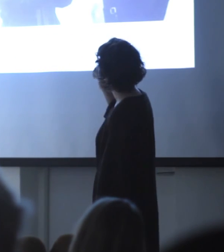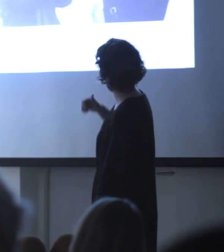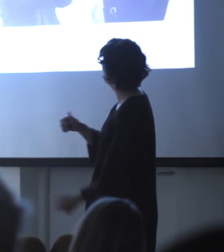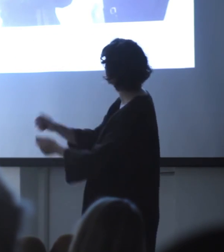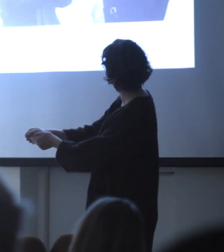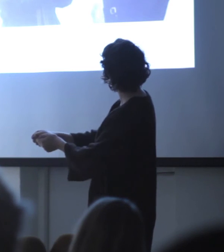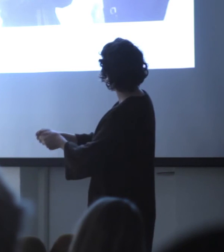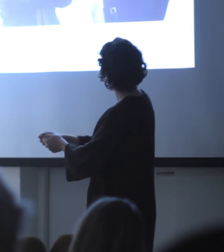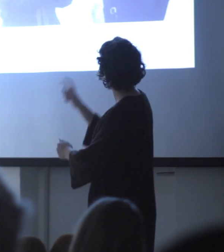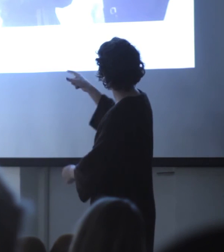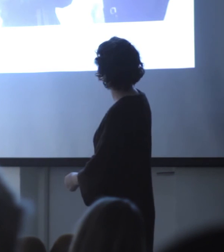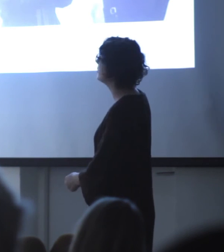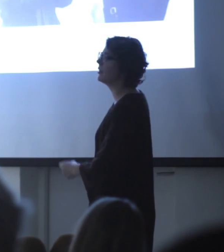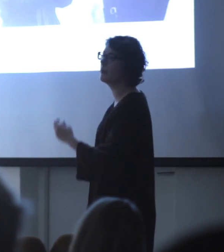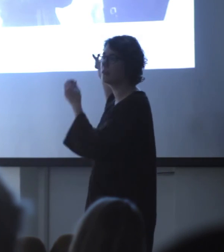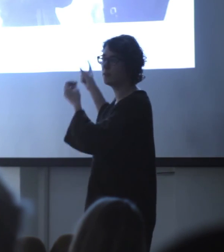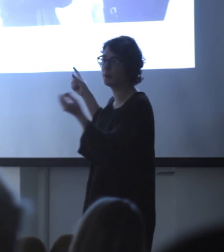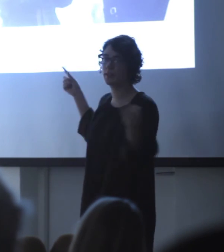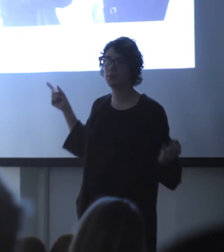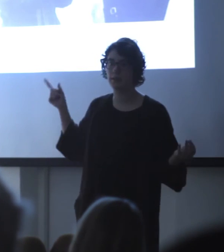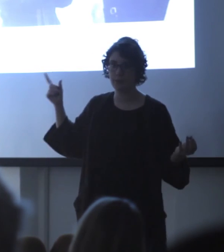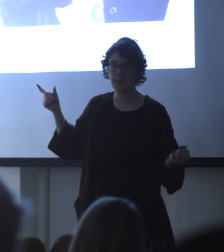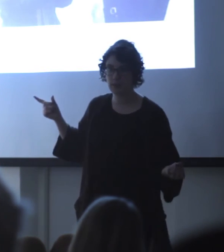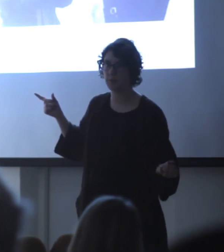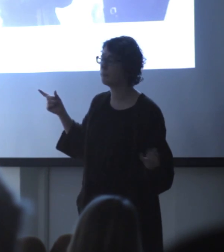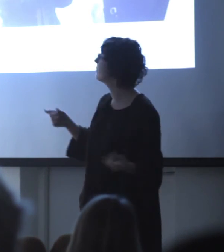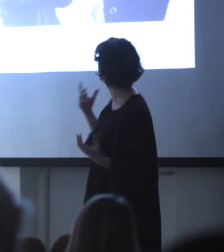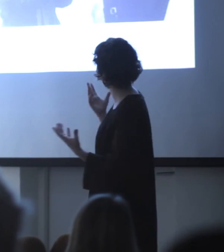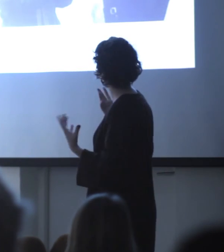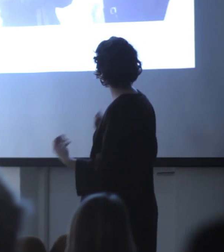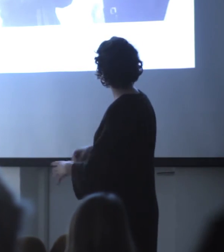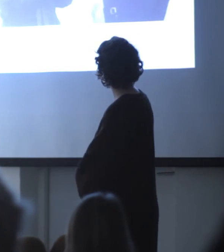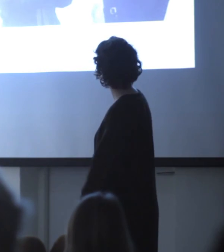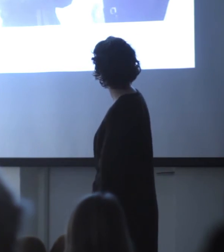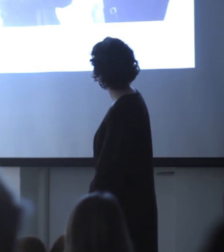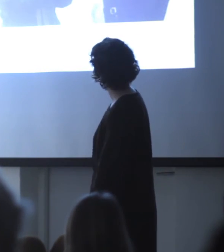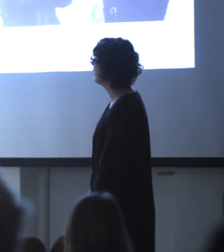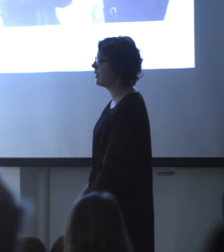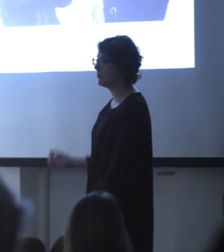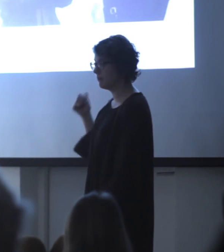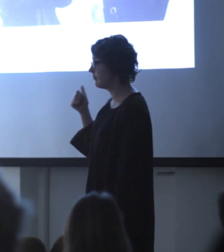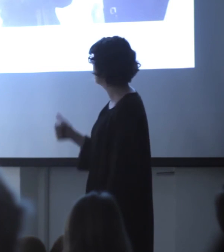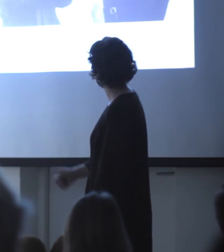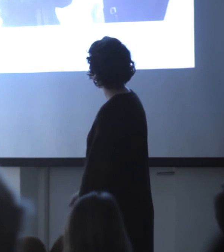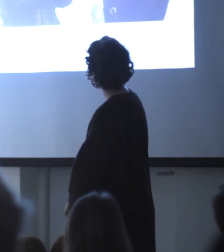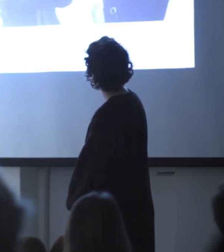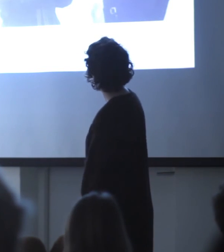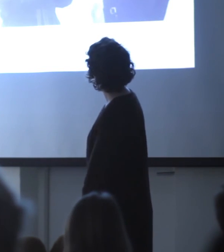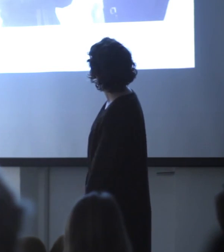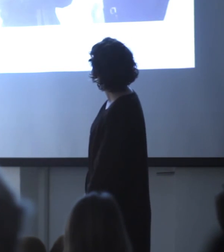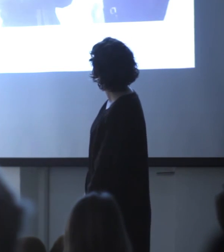them. So you would just send vibrations to them and you will get their attention. So that's how they work. Kind of